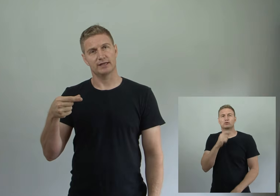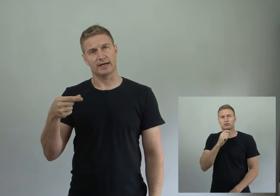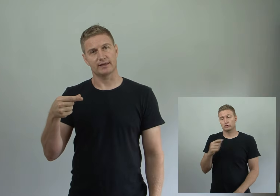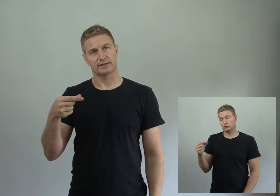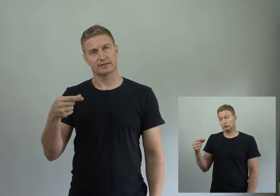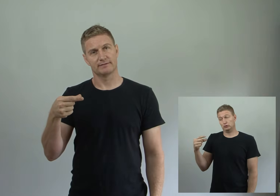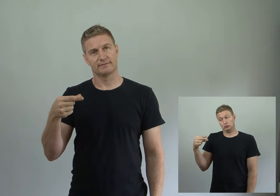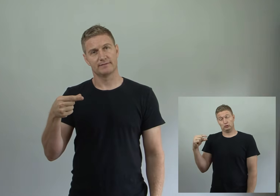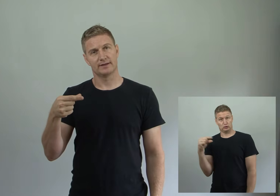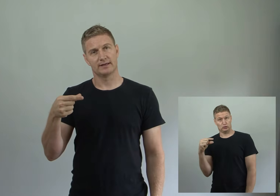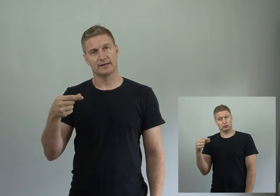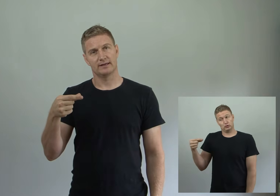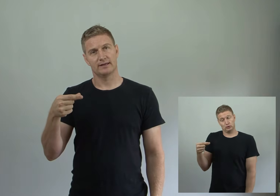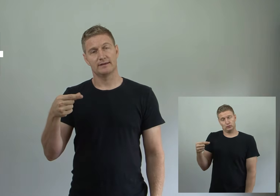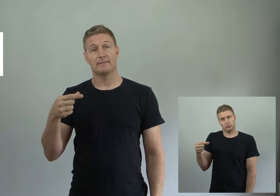G like this.